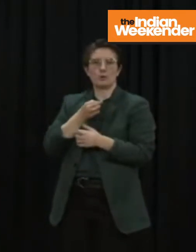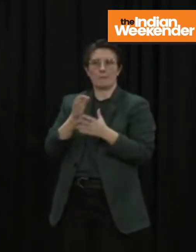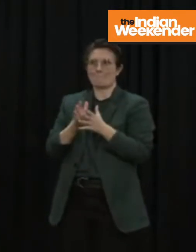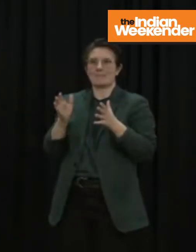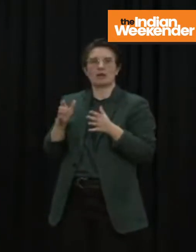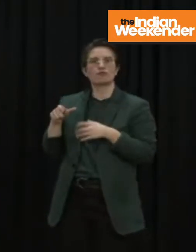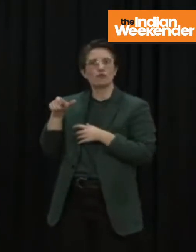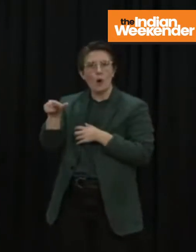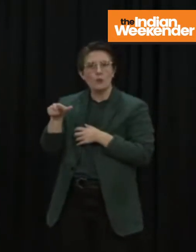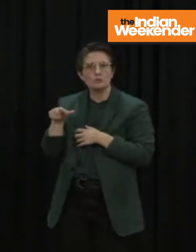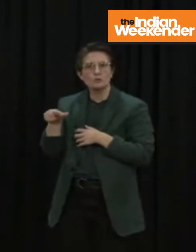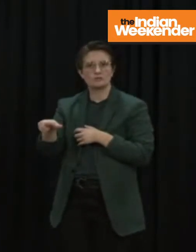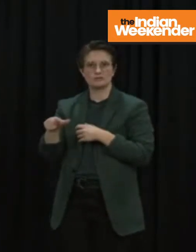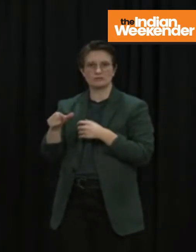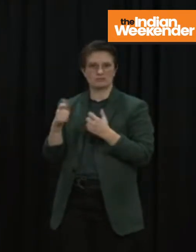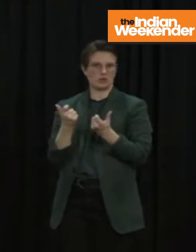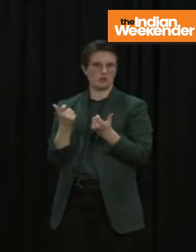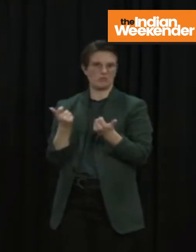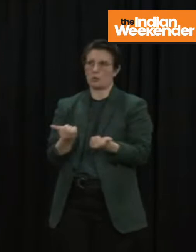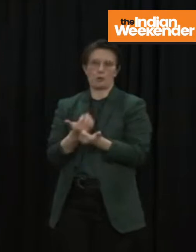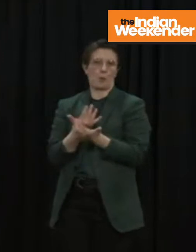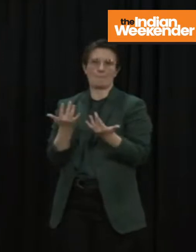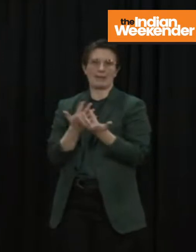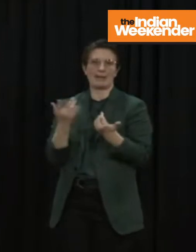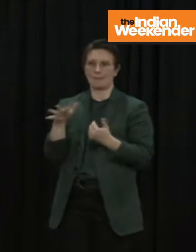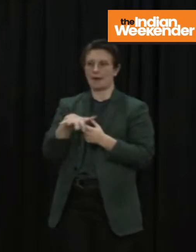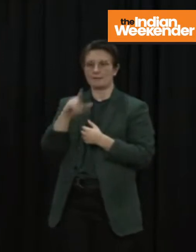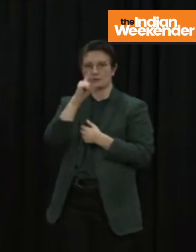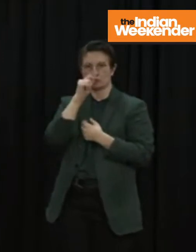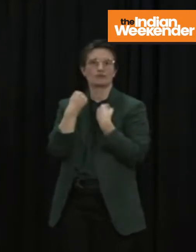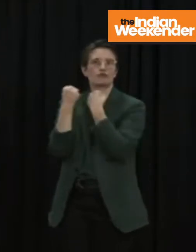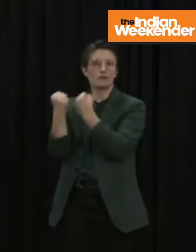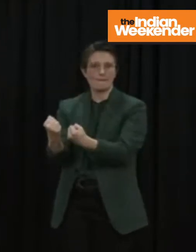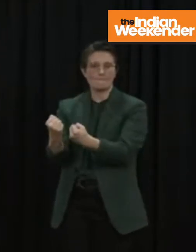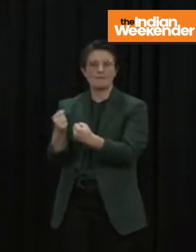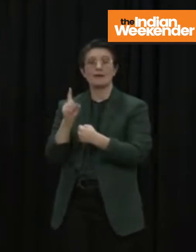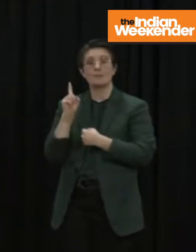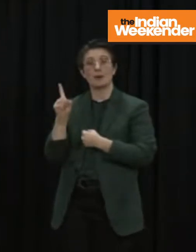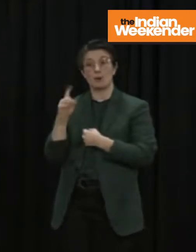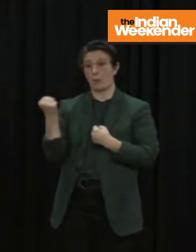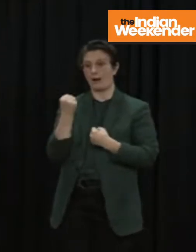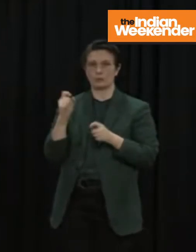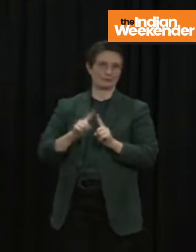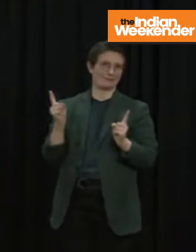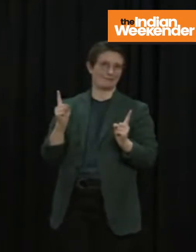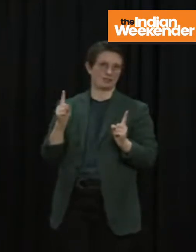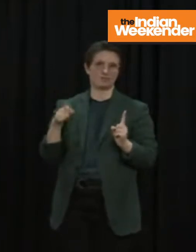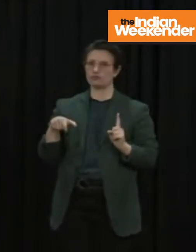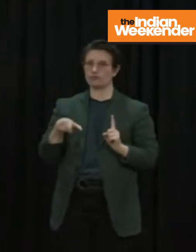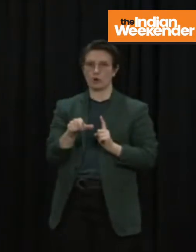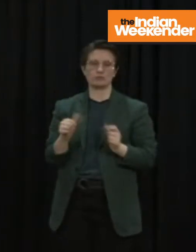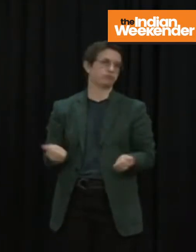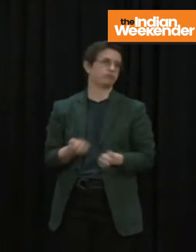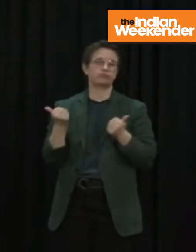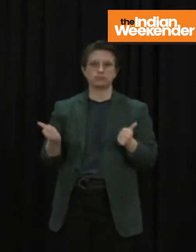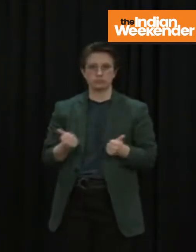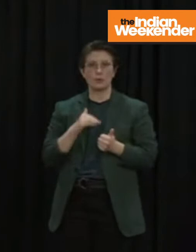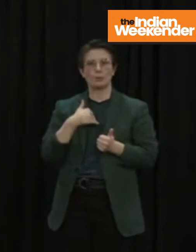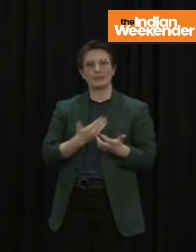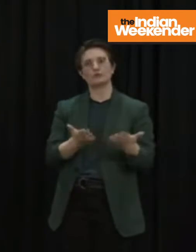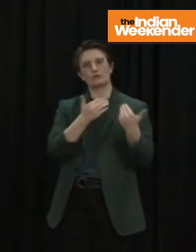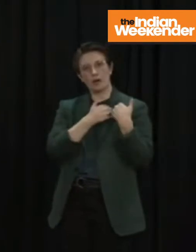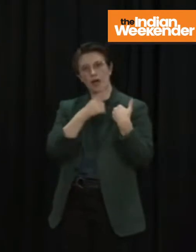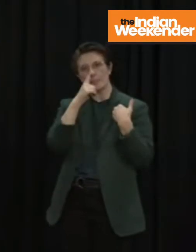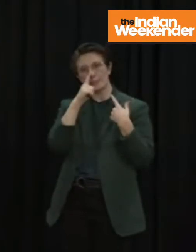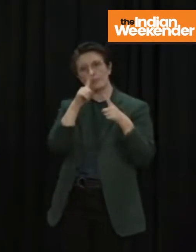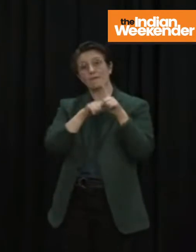networked in terms of roading, and so we do have to rely more on people complying. But I'd note that when we were at nationwide